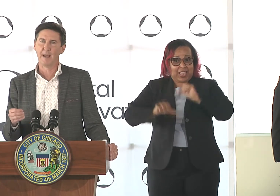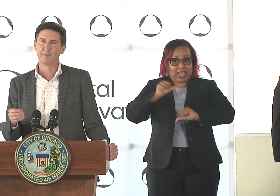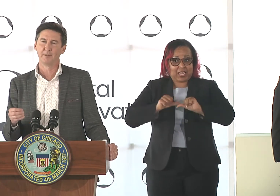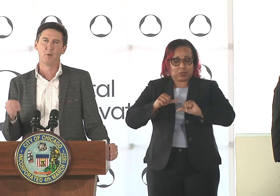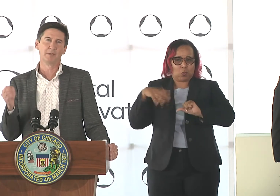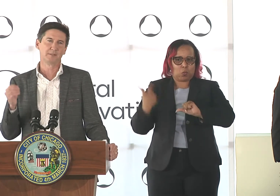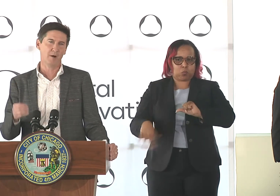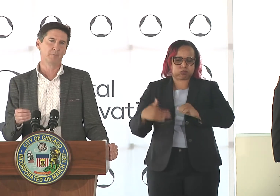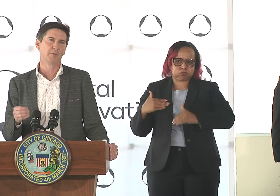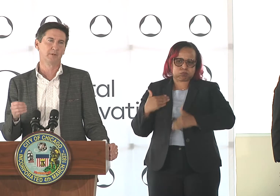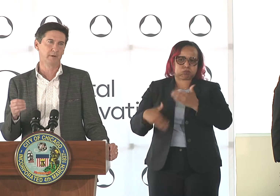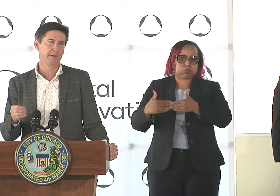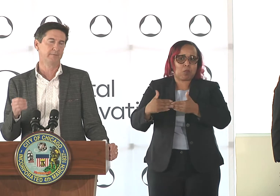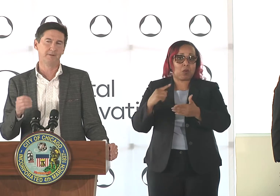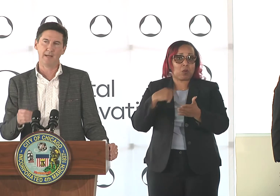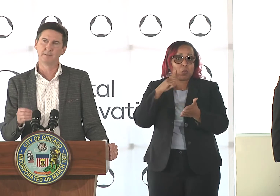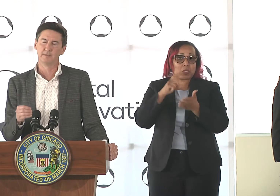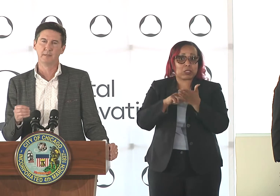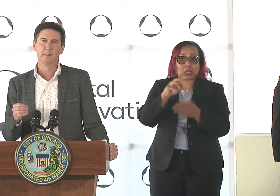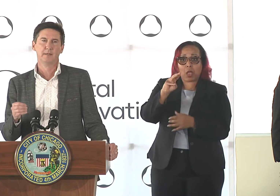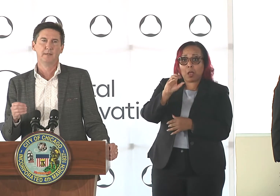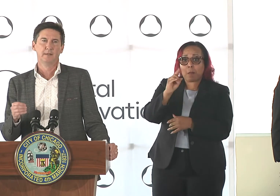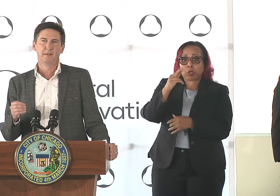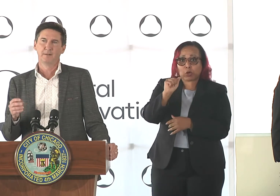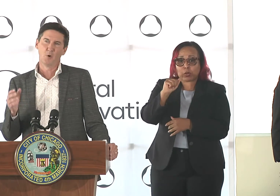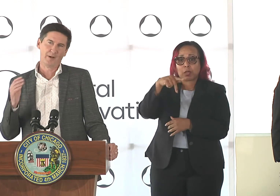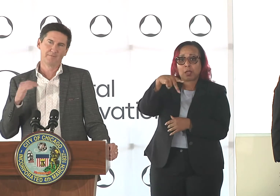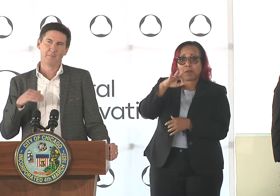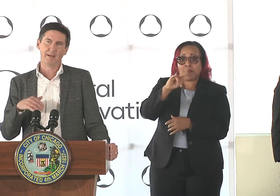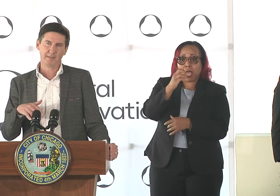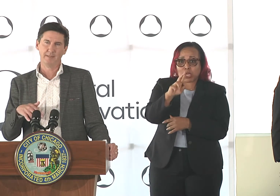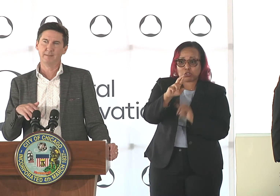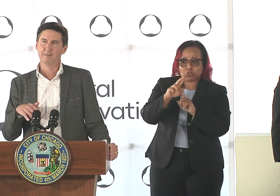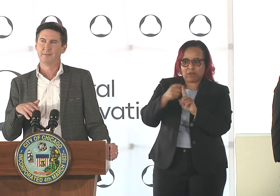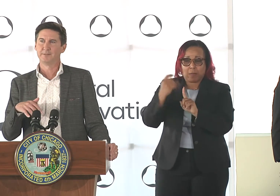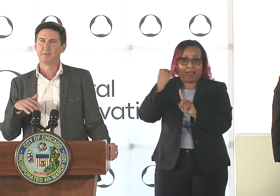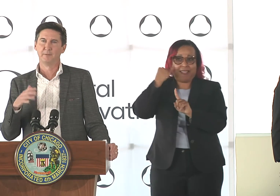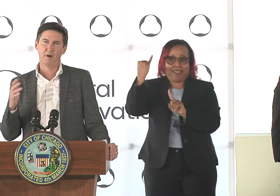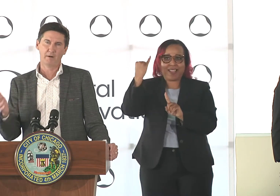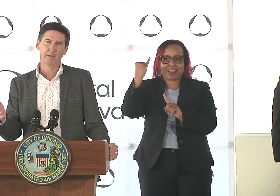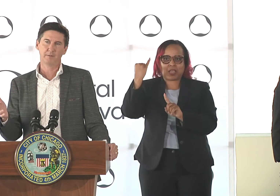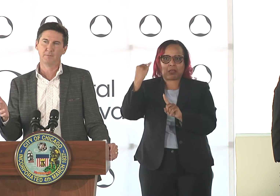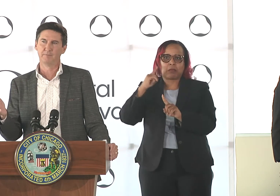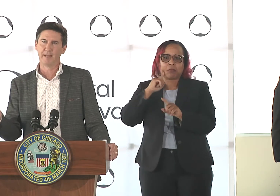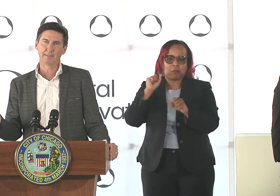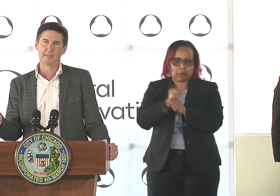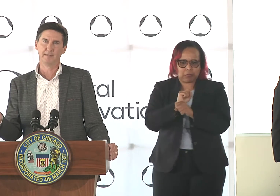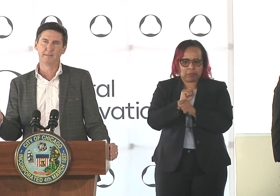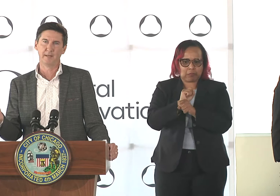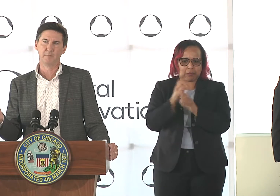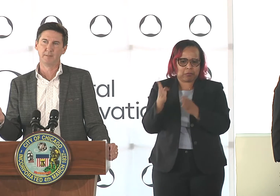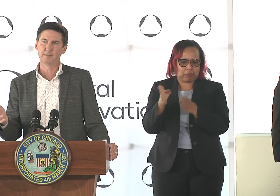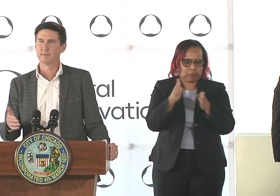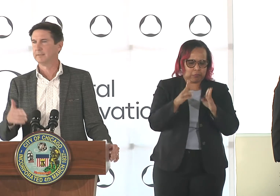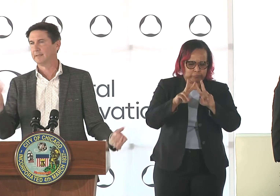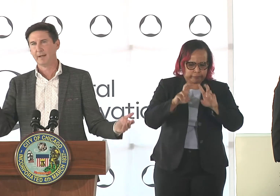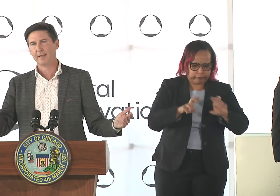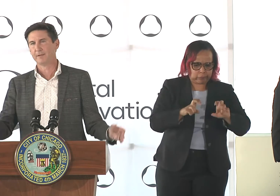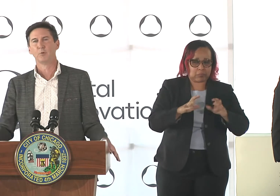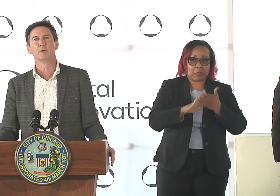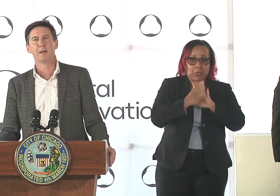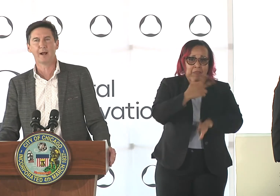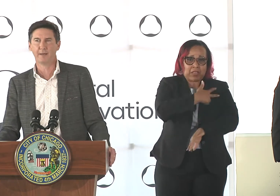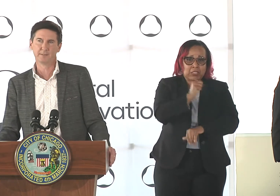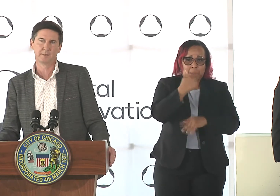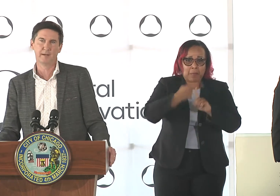so rapidly. What we saw with Moderna and Pfizer, going from idea to the market with a vaccine in 10 months, I